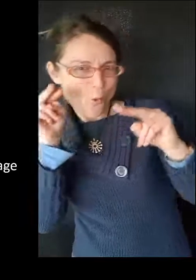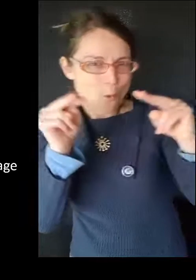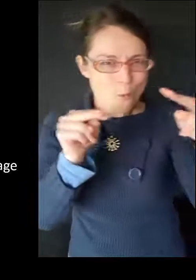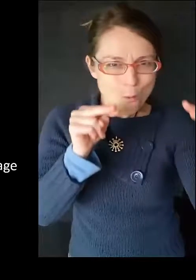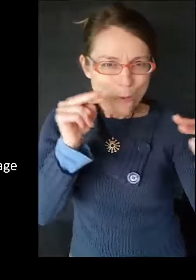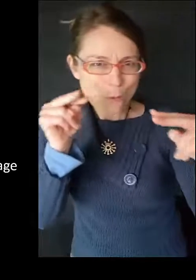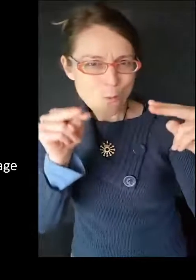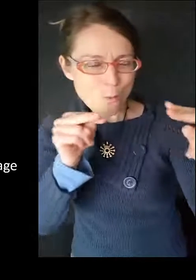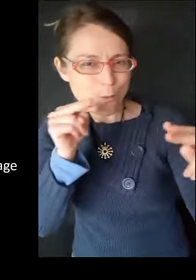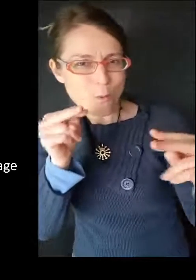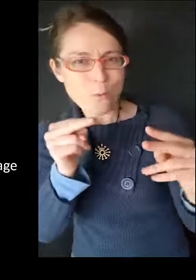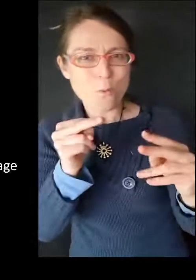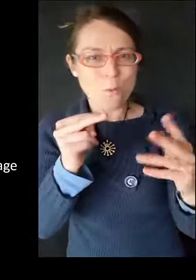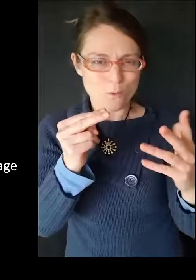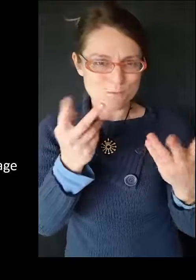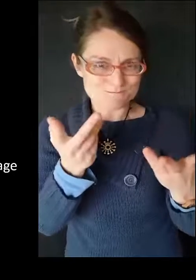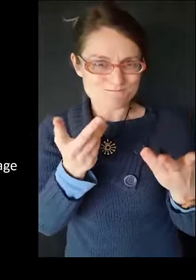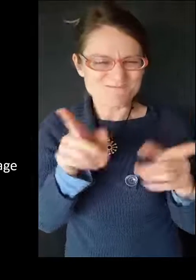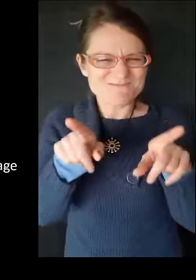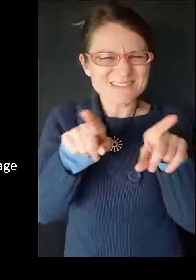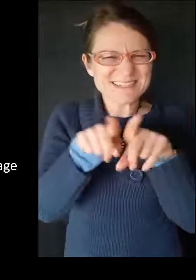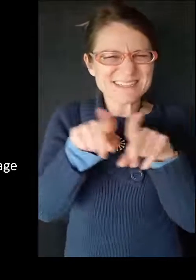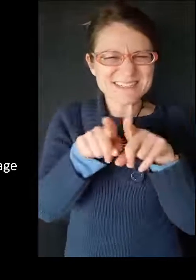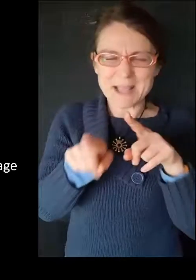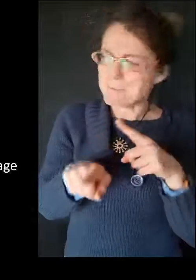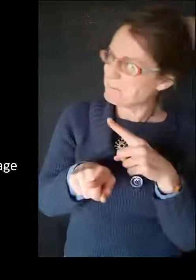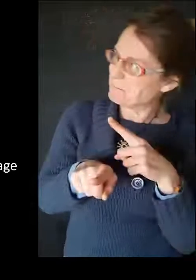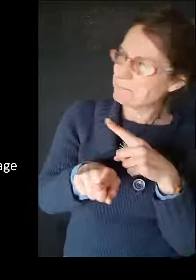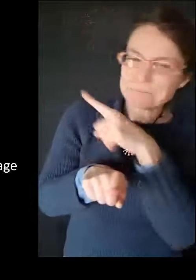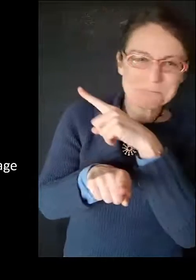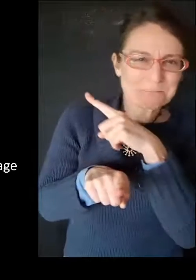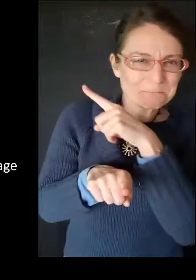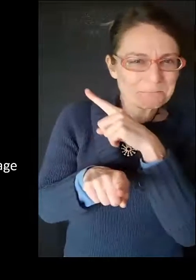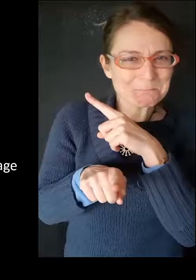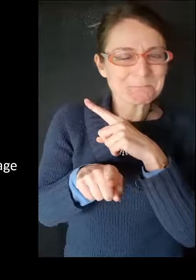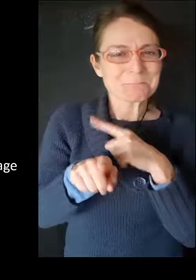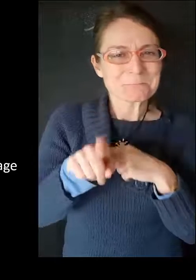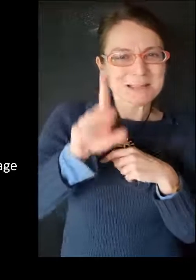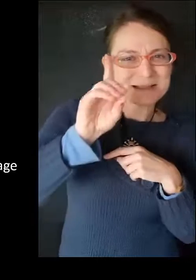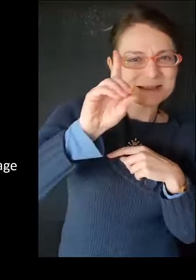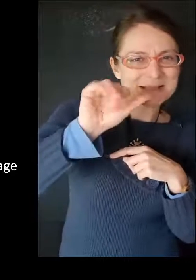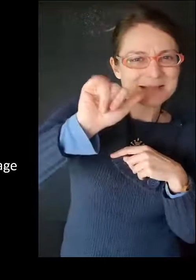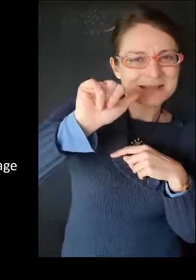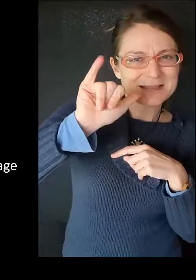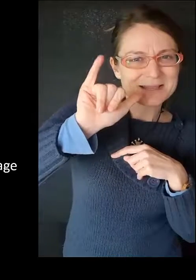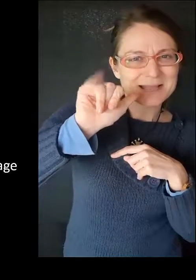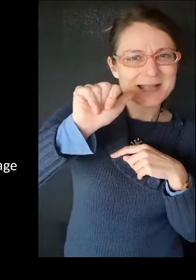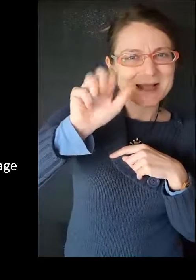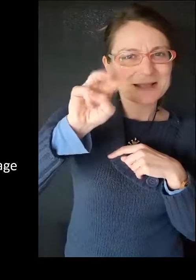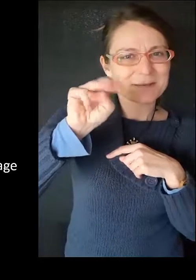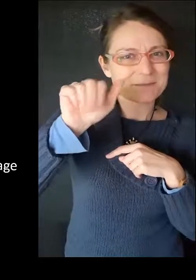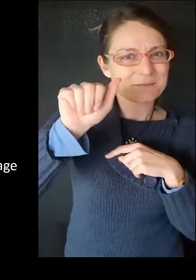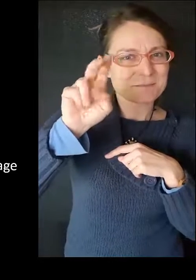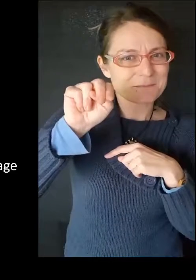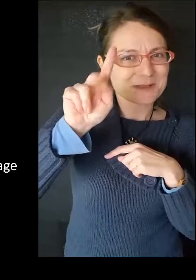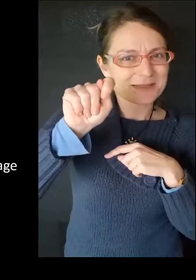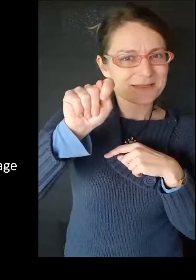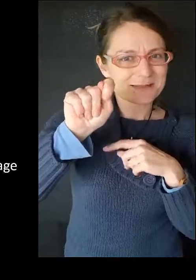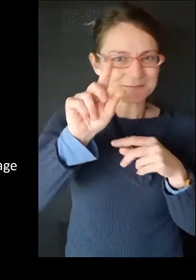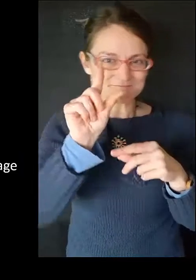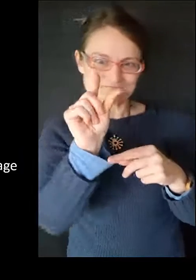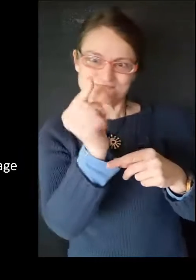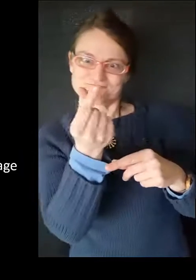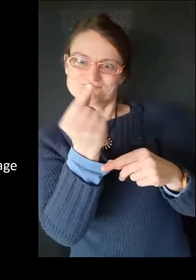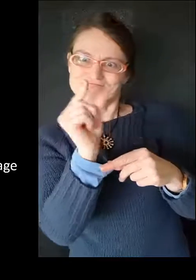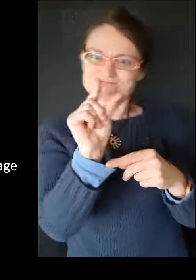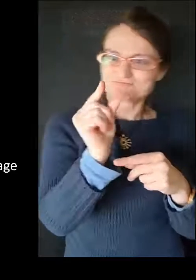a particular sign language or form of signing also depends on the perspective of a person, much like the prism of a